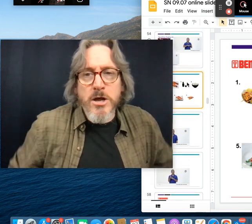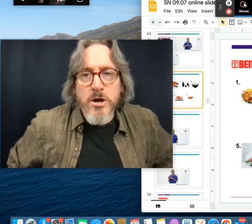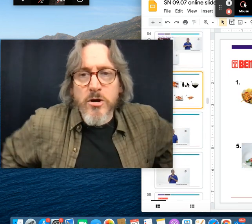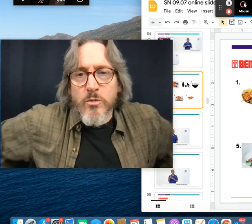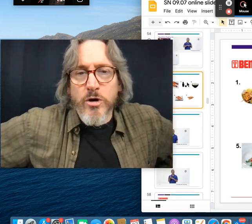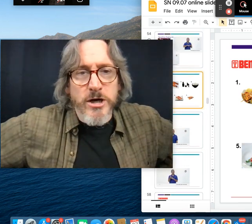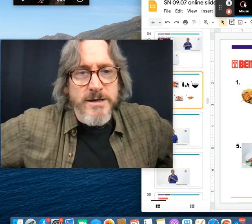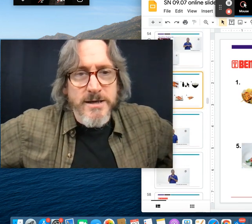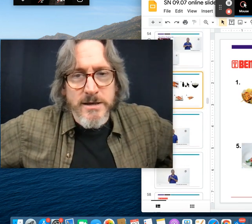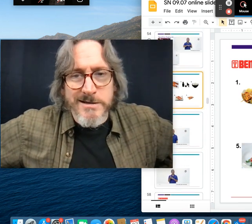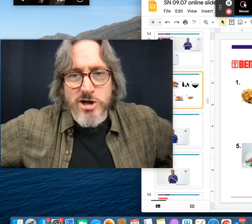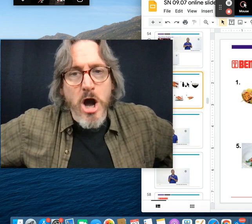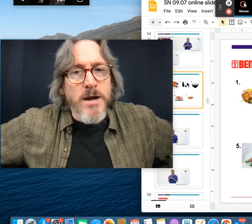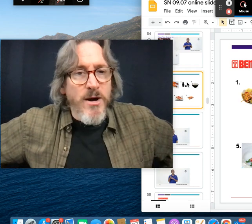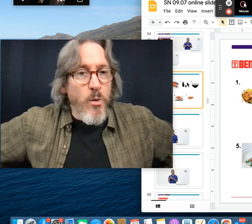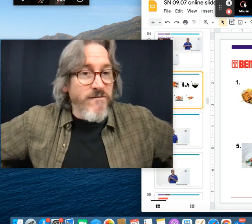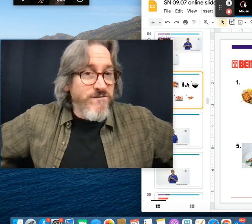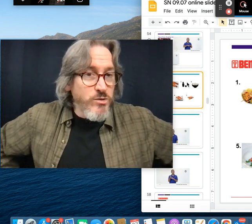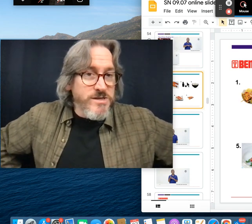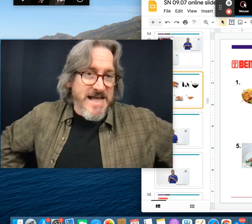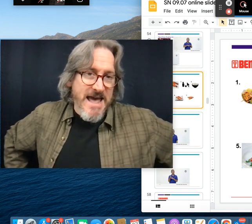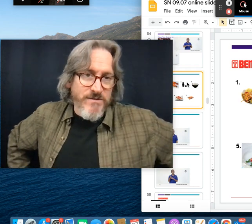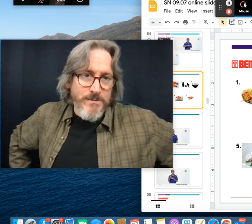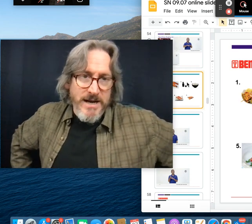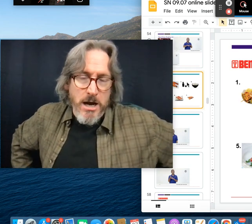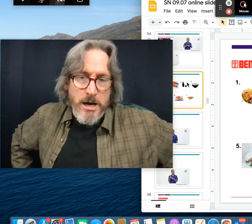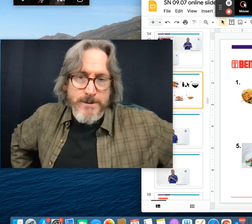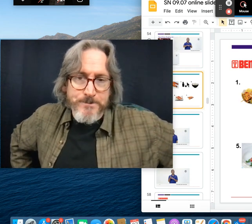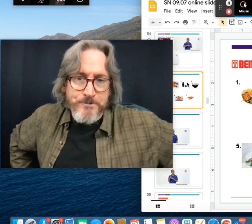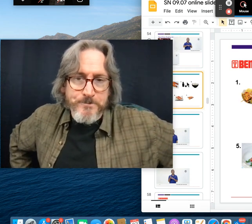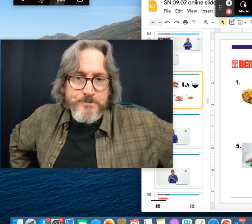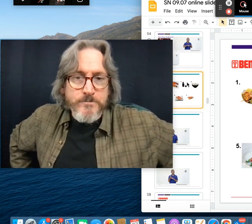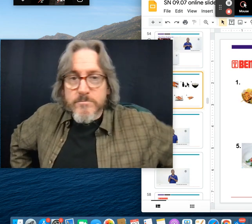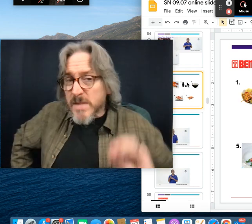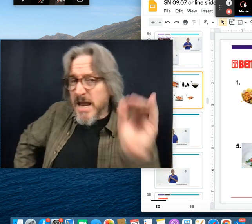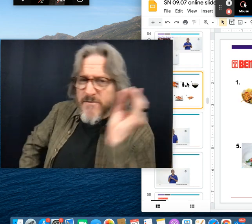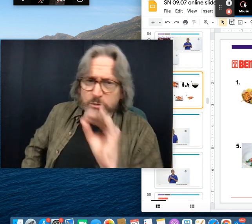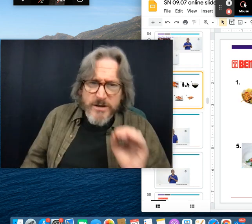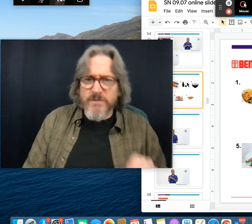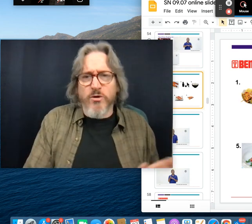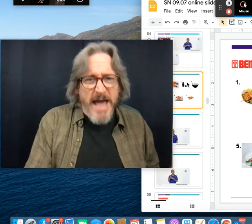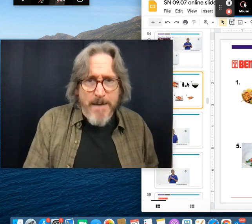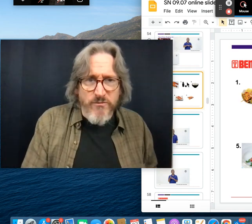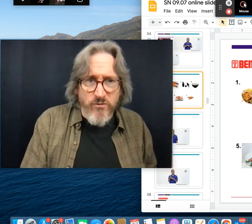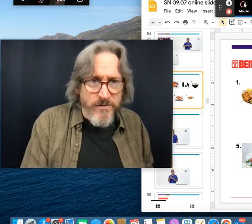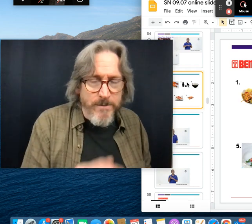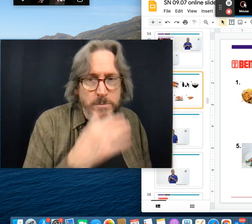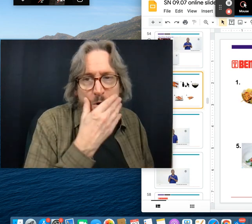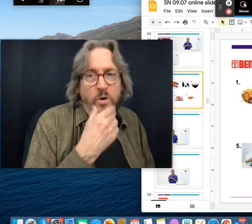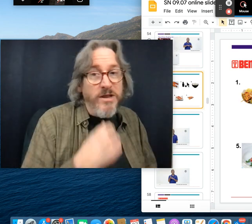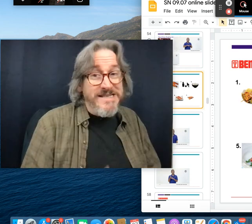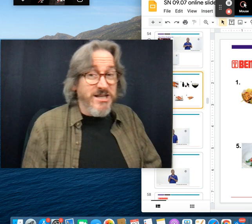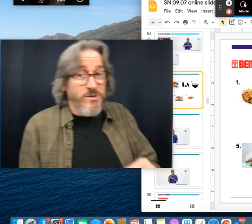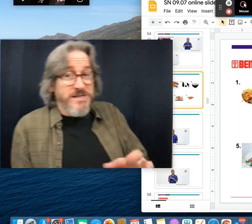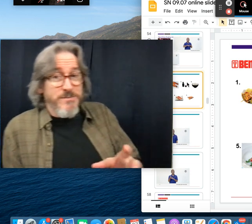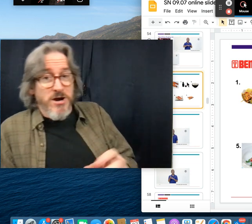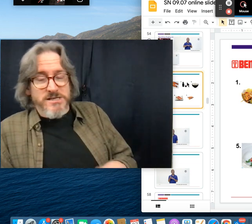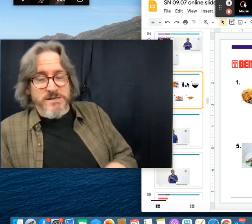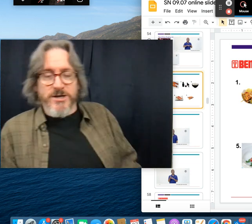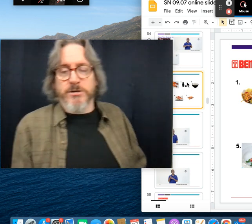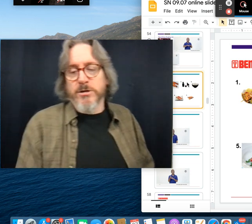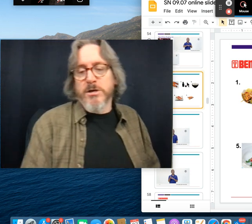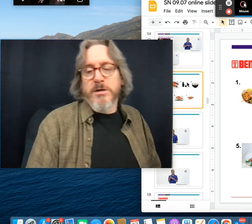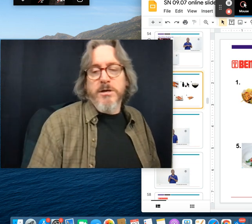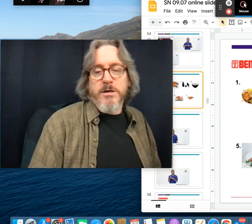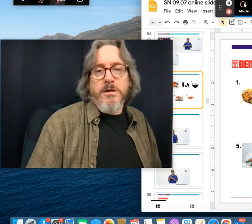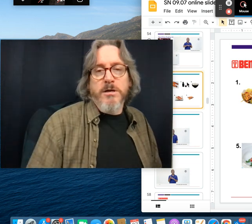again, we're going to talk about what foods they have at Benihana. And I've put in the vocab for them, or at least the closest